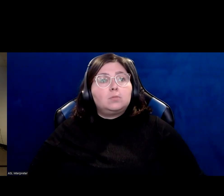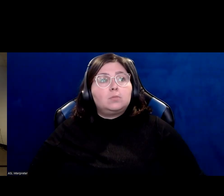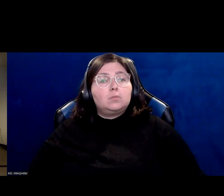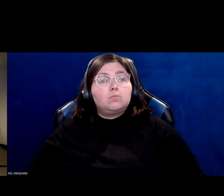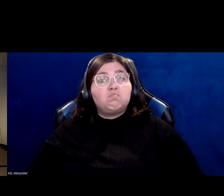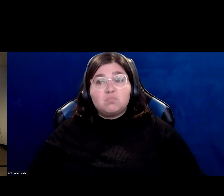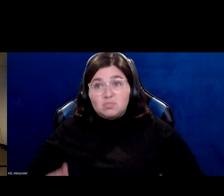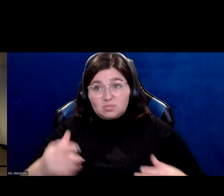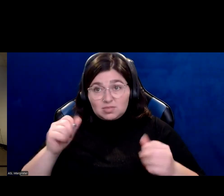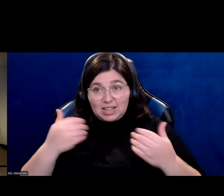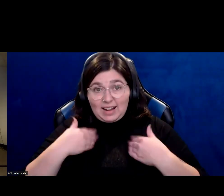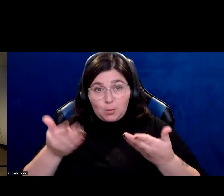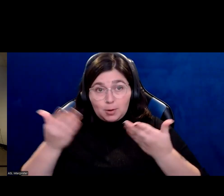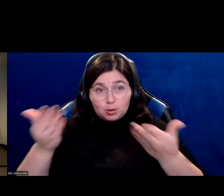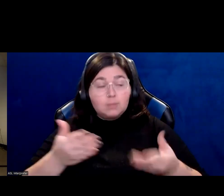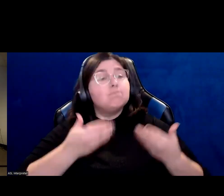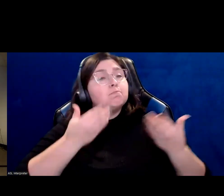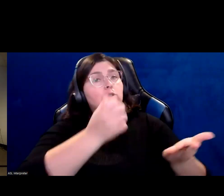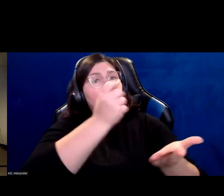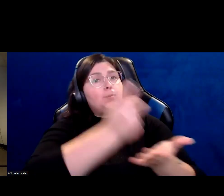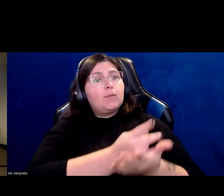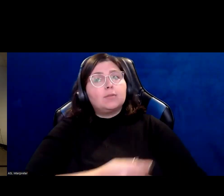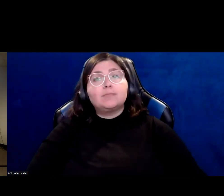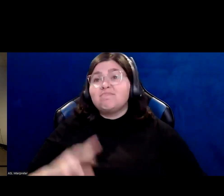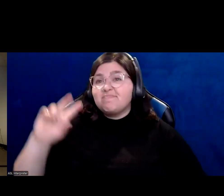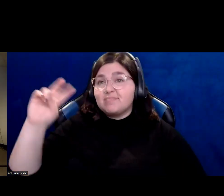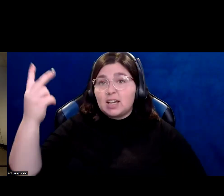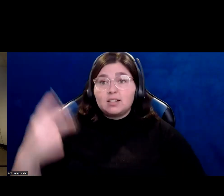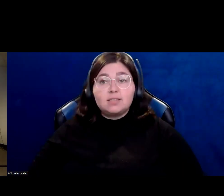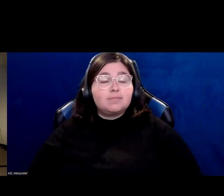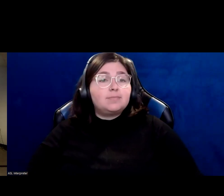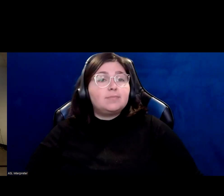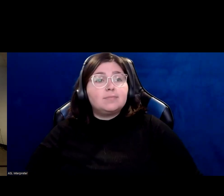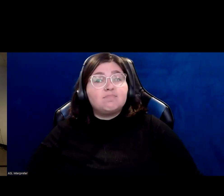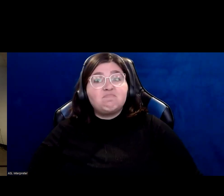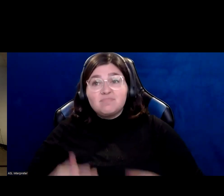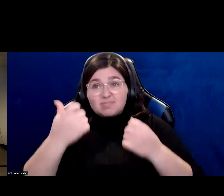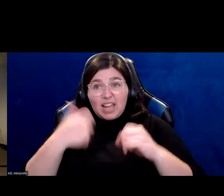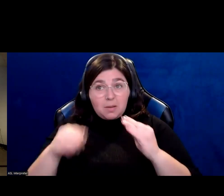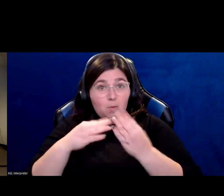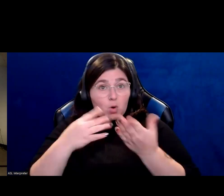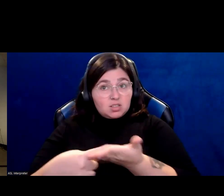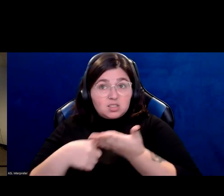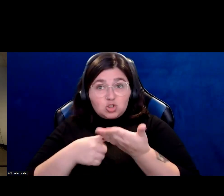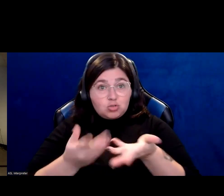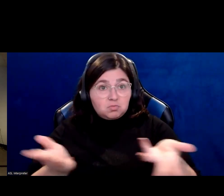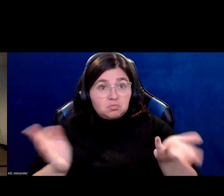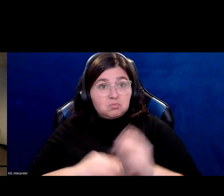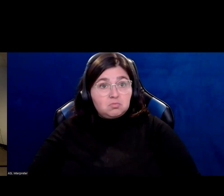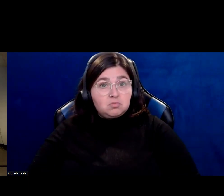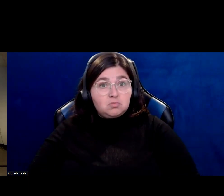May I have a motion? Motion to approve. Second, Any more discussion?